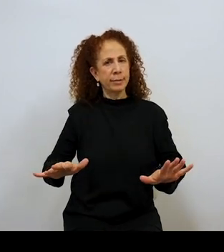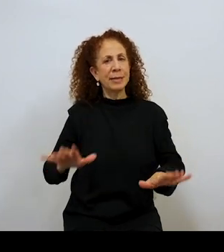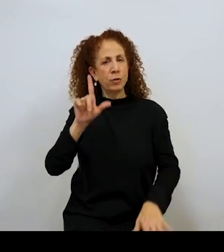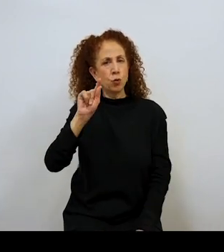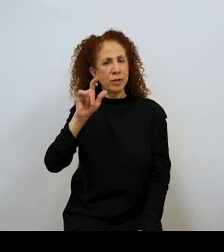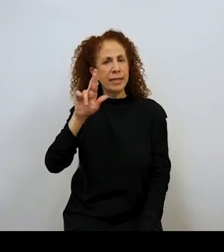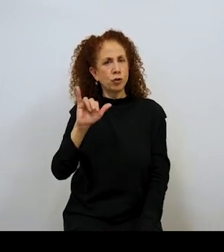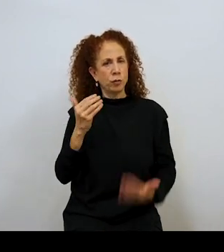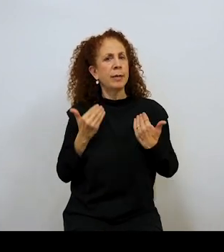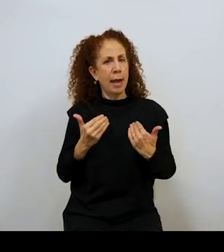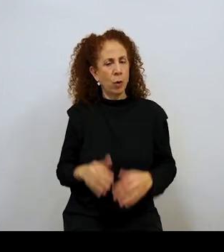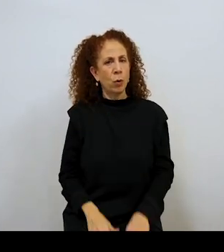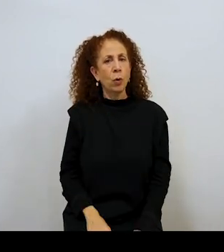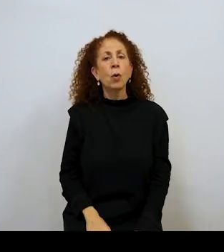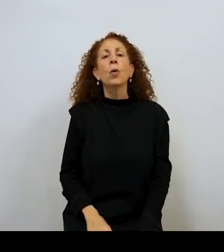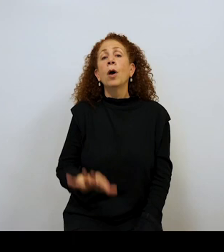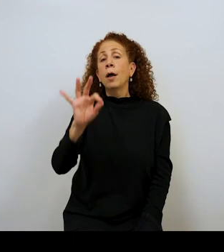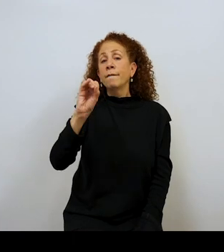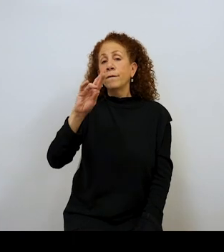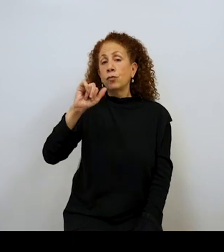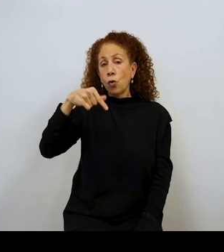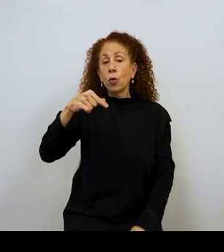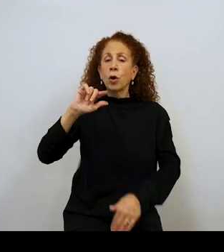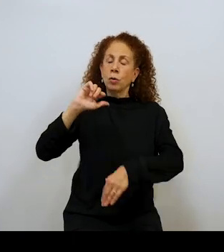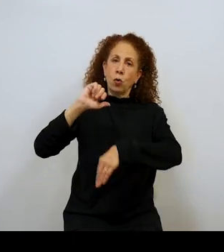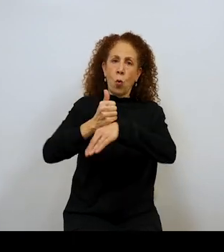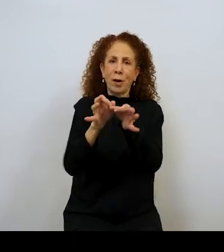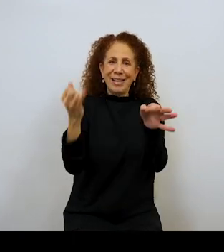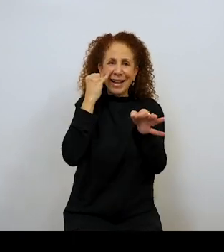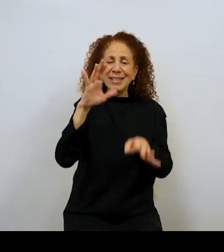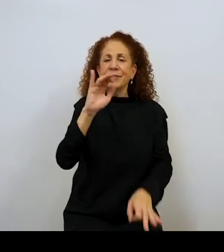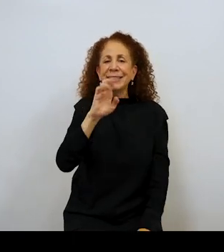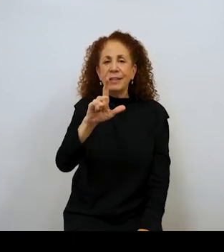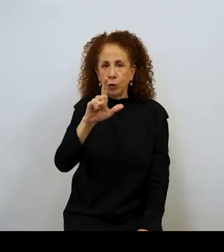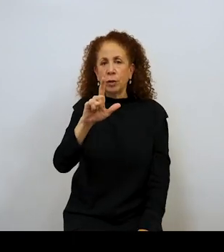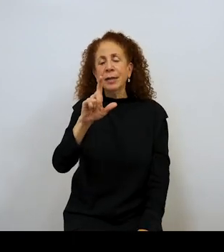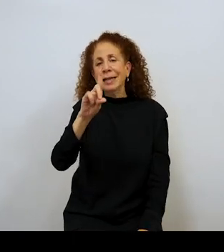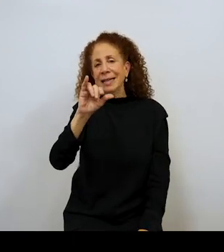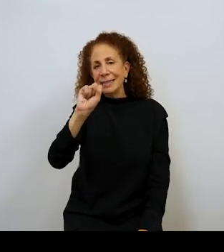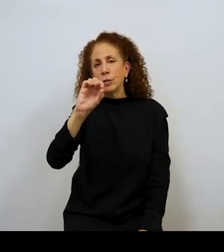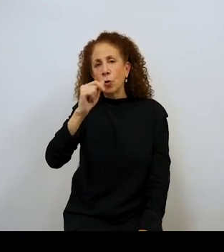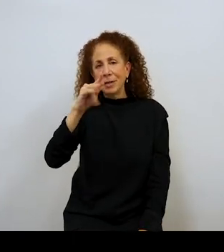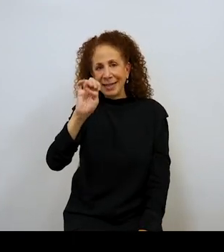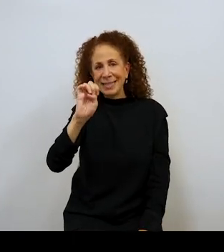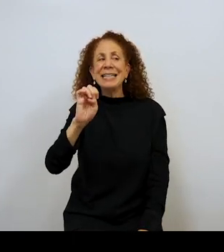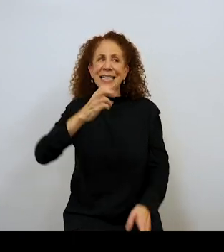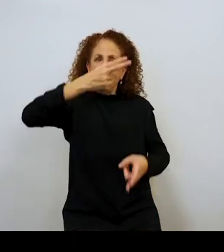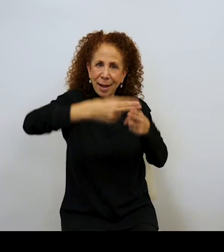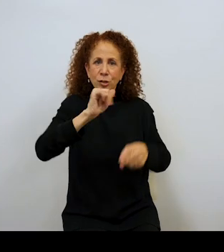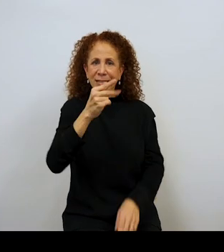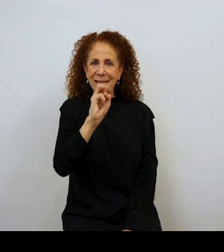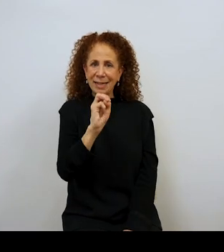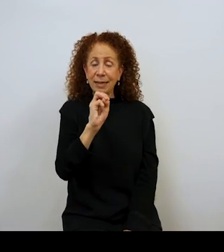century. When Thoreau coined the idea of civil disobedience, he invoked Antigone, right? He talks about her. The 20th century really was